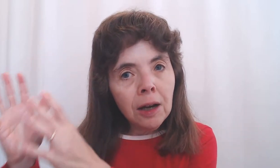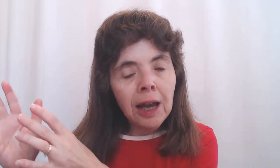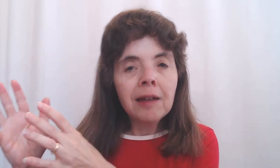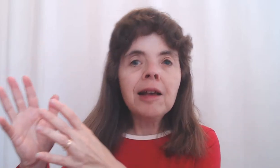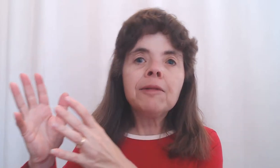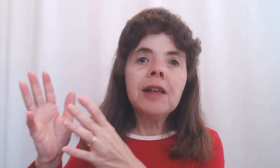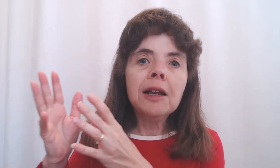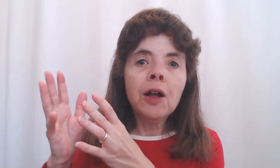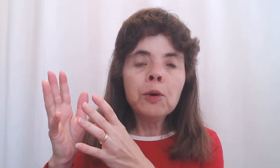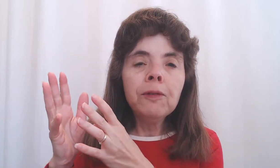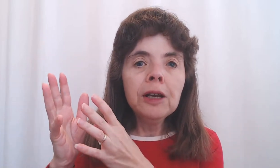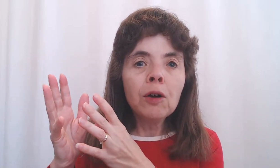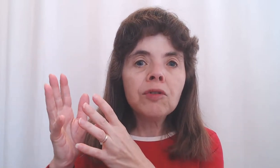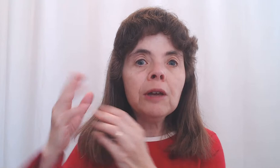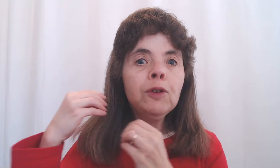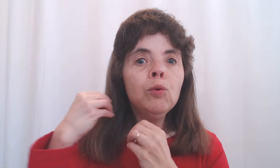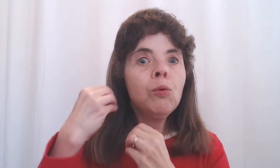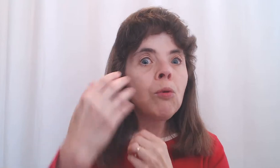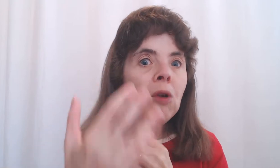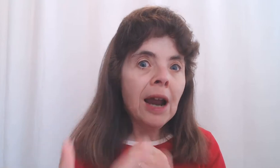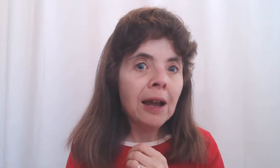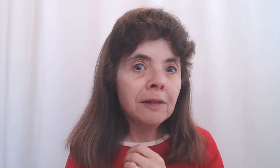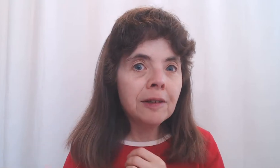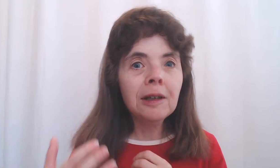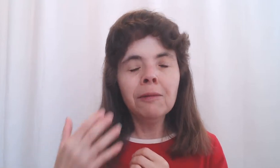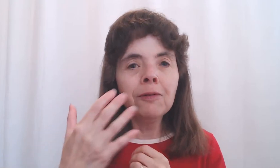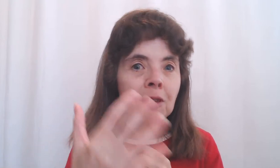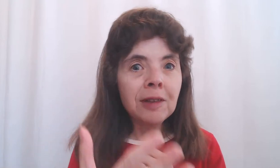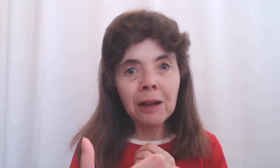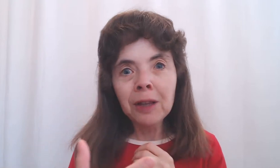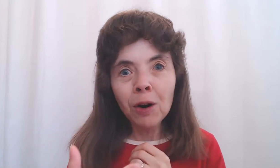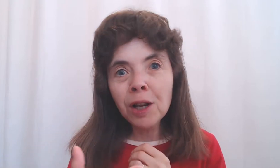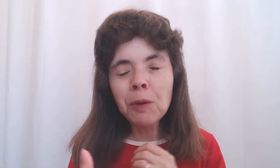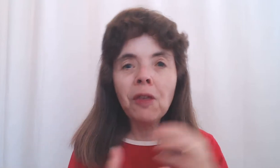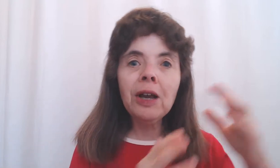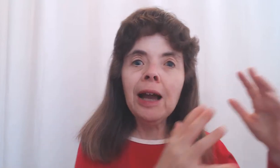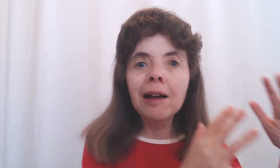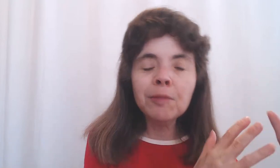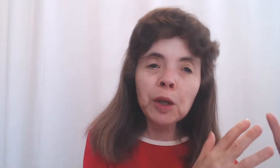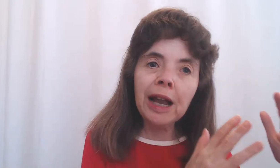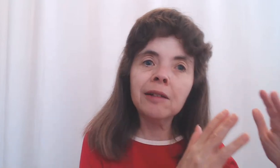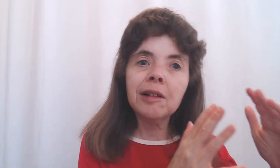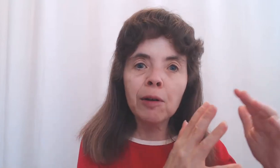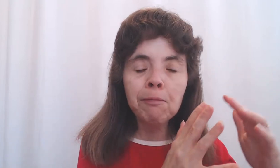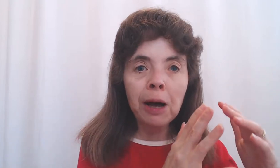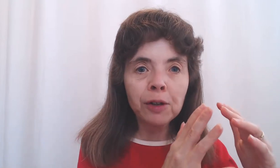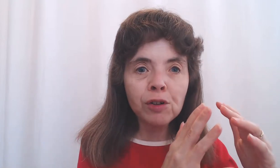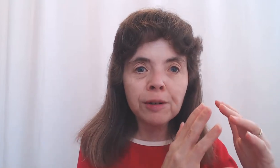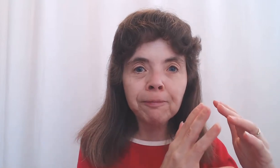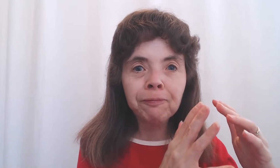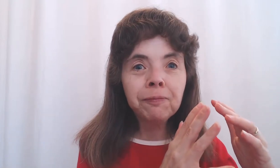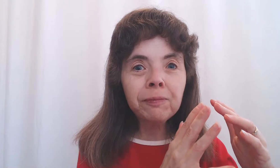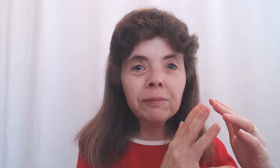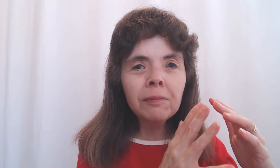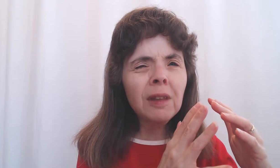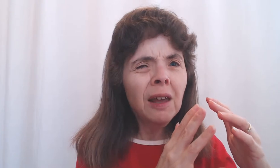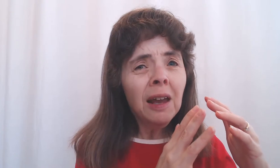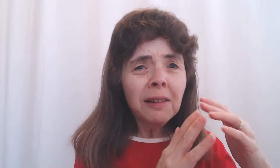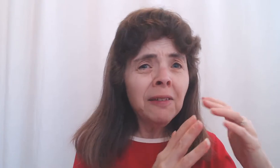As I've said in other videos, if you grant, even for the sake of the argument that the gospel accounts are embellished, then